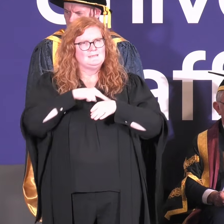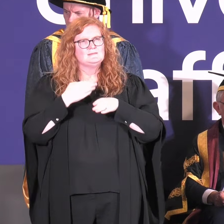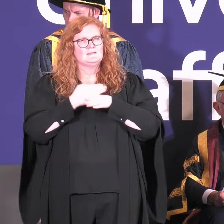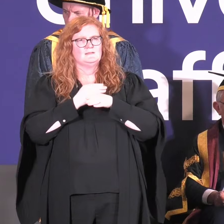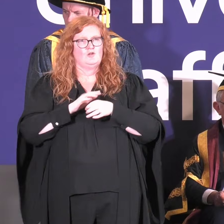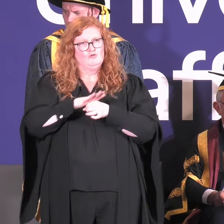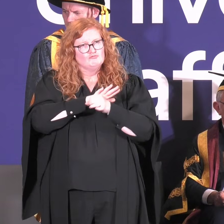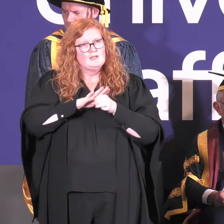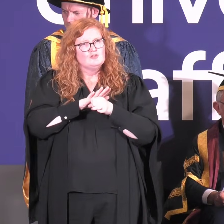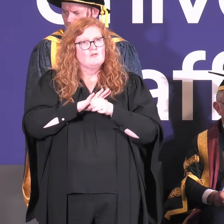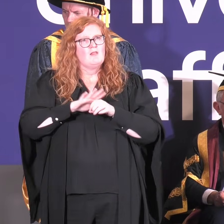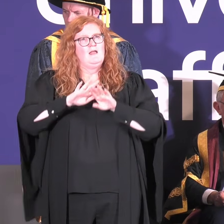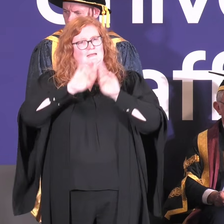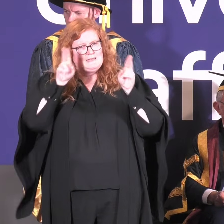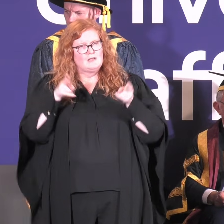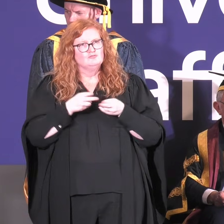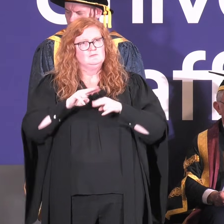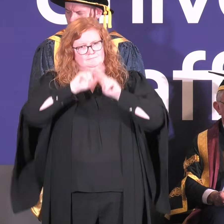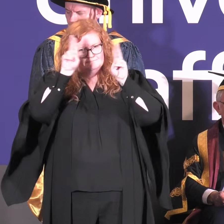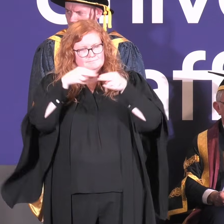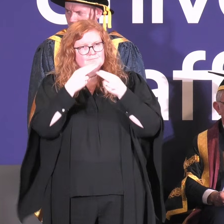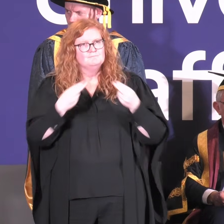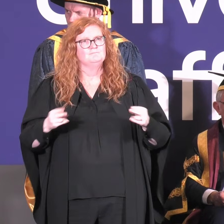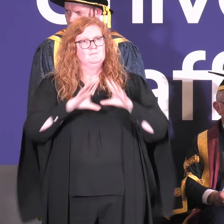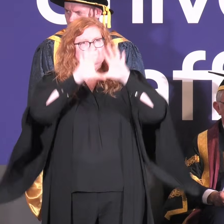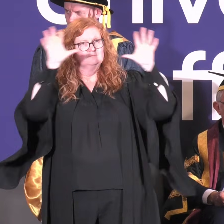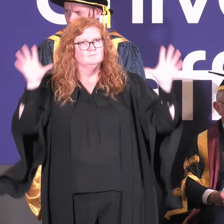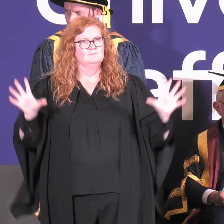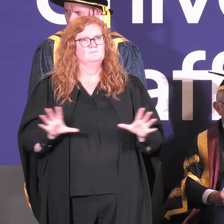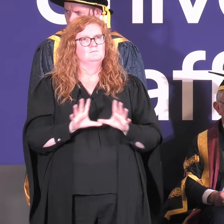regionally, nationally, and internationally.